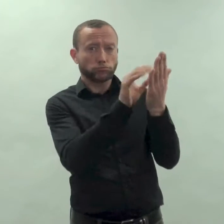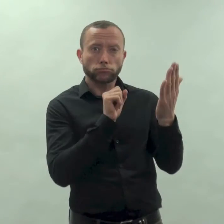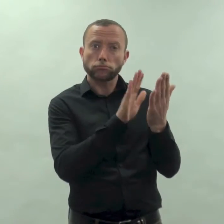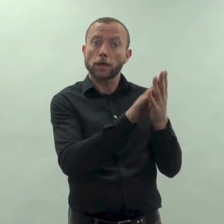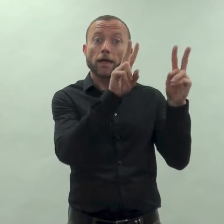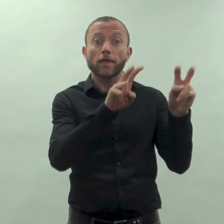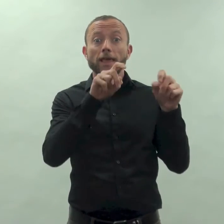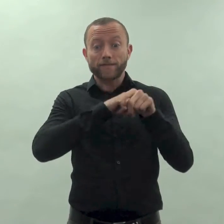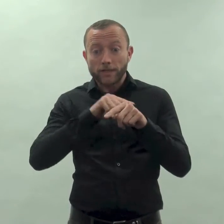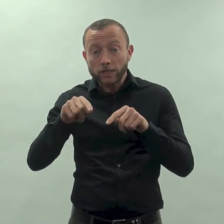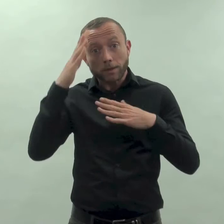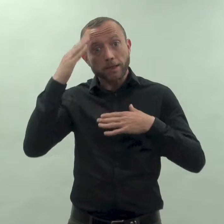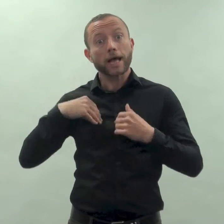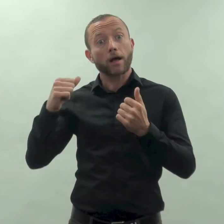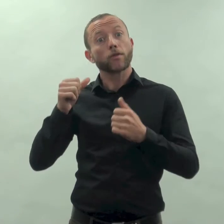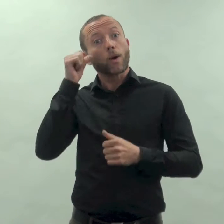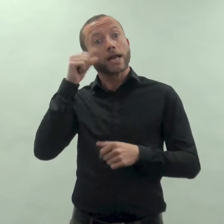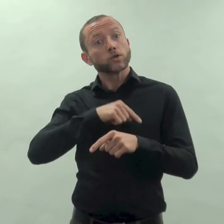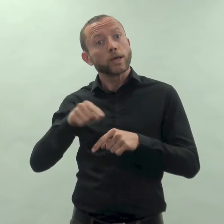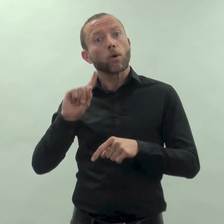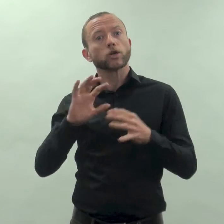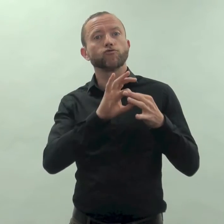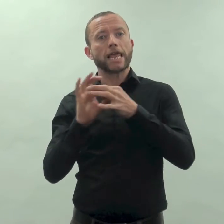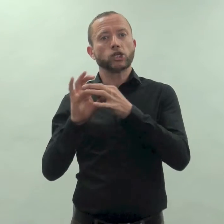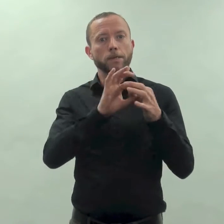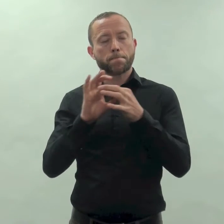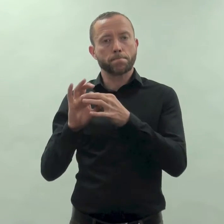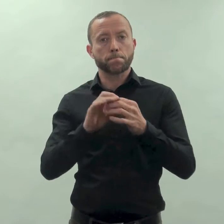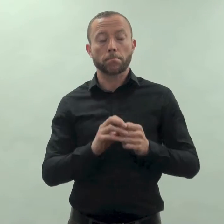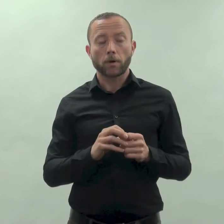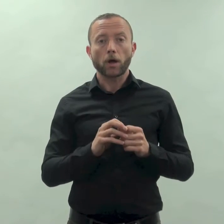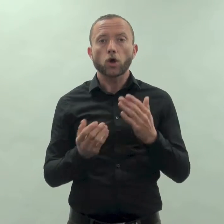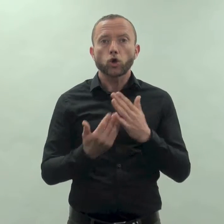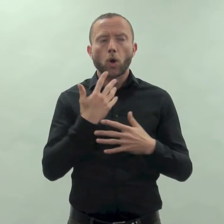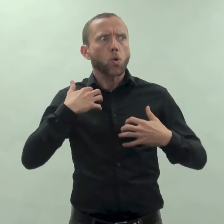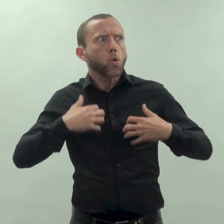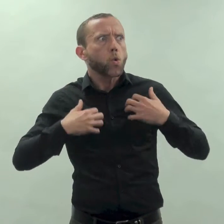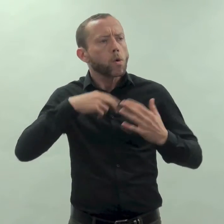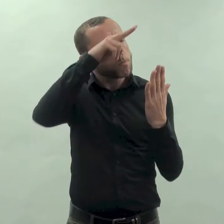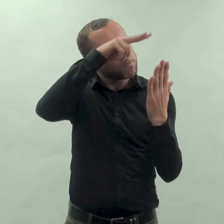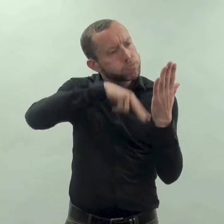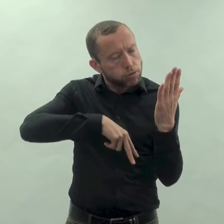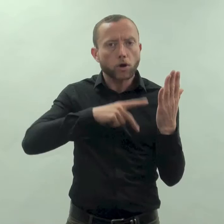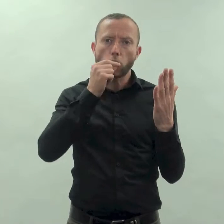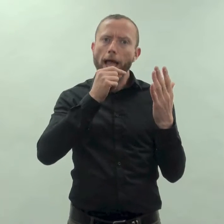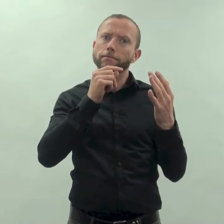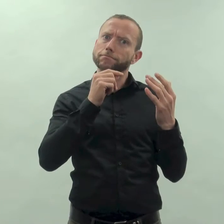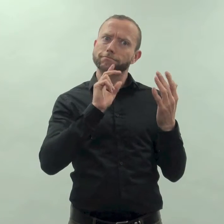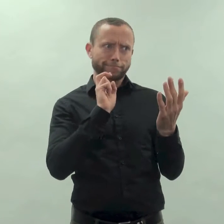The theme of this year's Mental Health Awareness Week is relationships. read through the thought-provoking